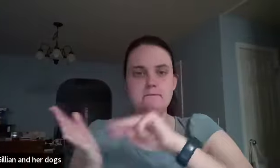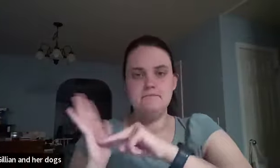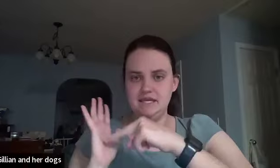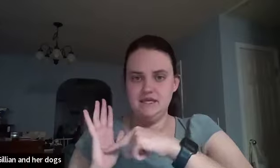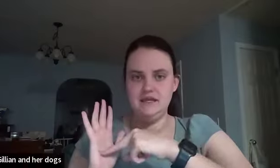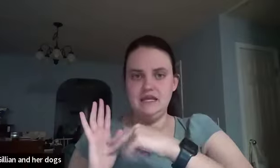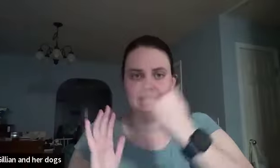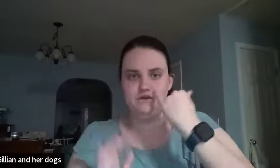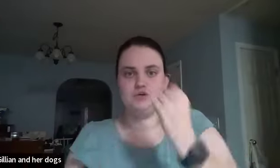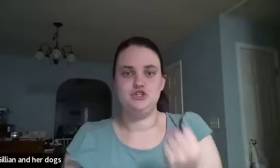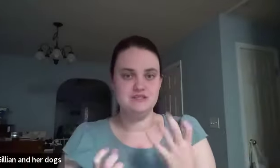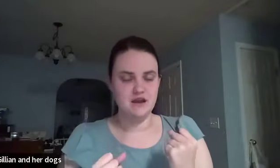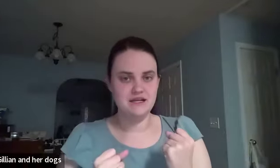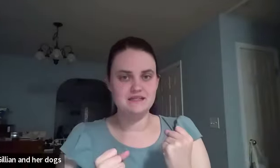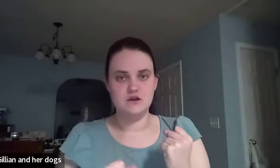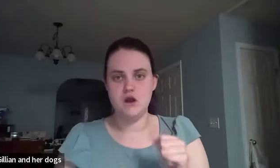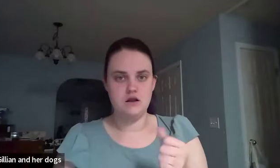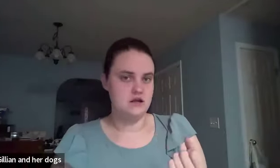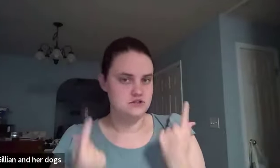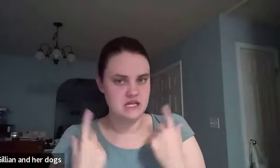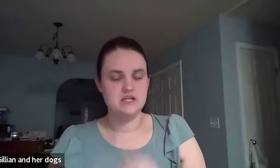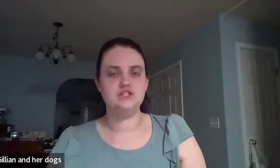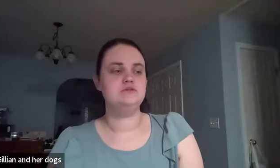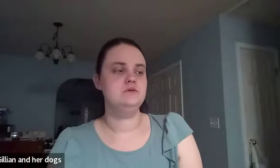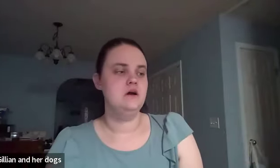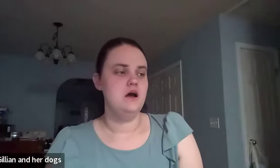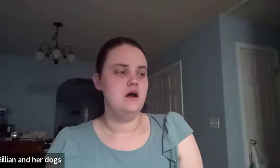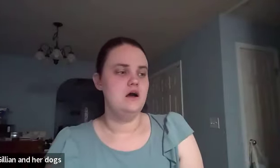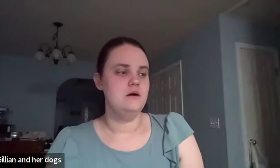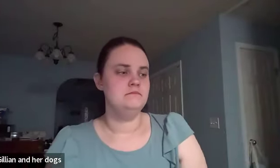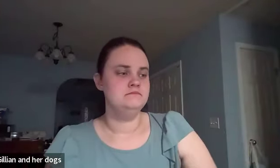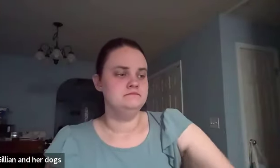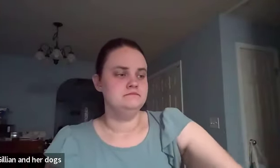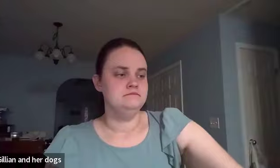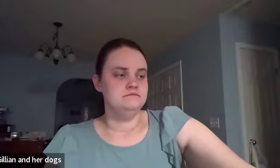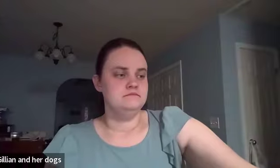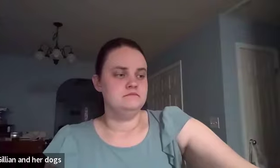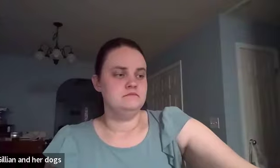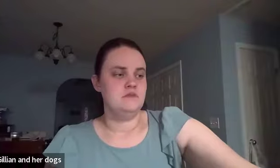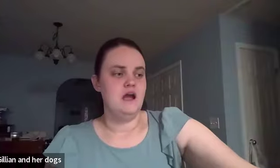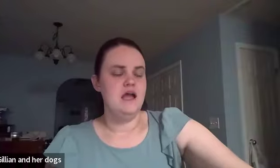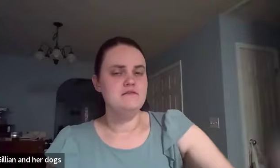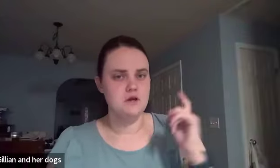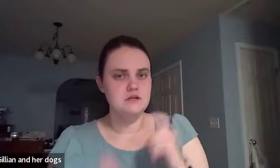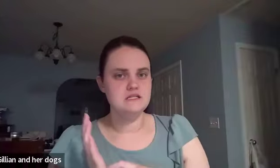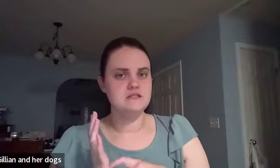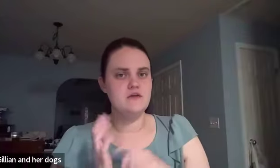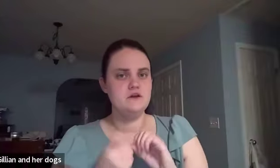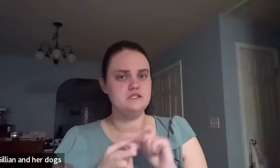not mean if you were to sign it, they're not going to understand you. Um, I have noticed that there's